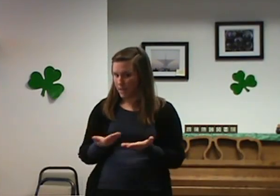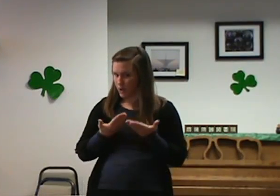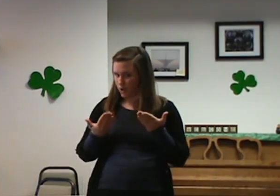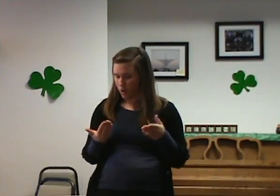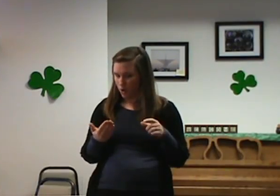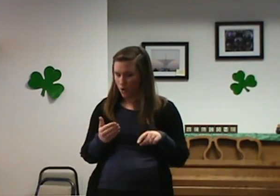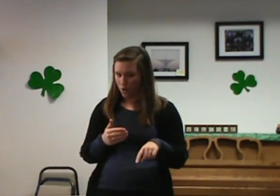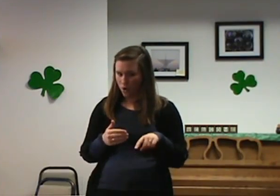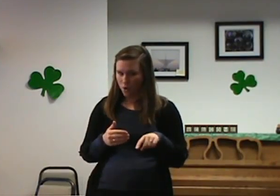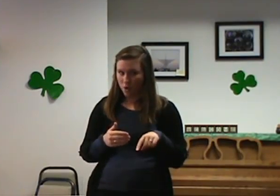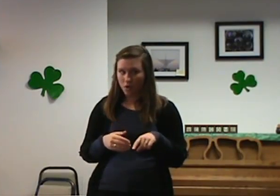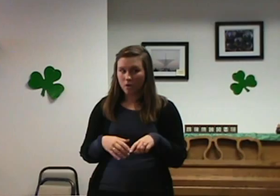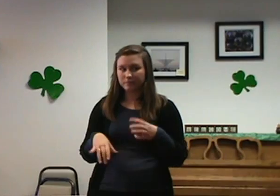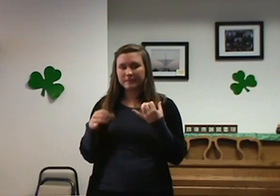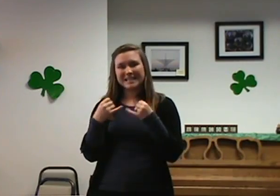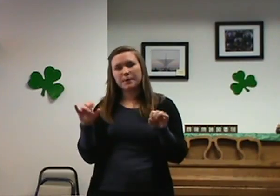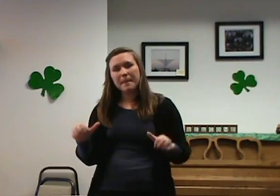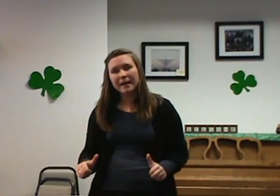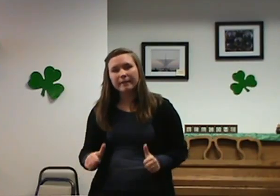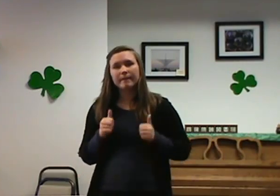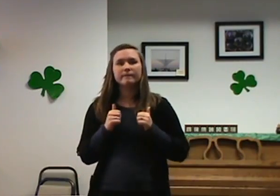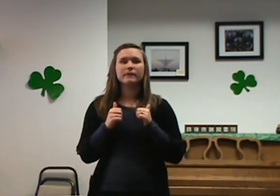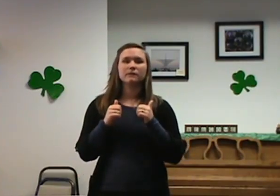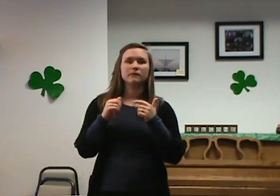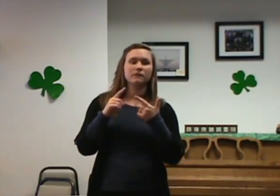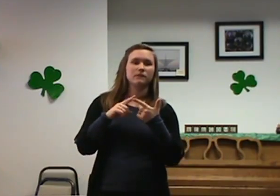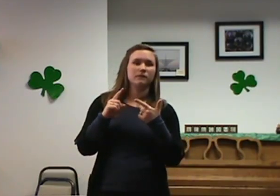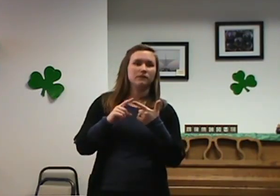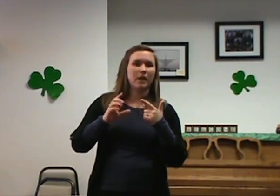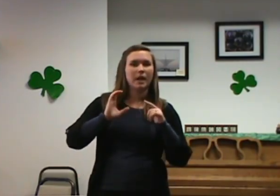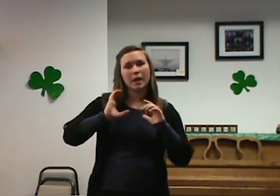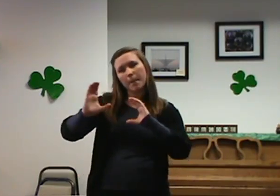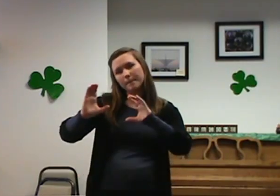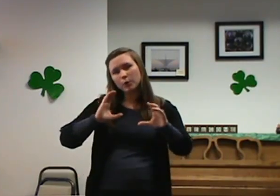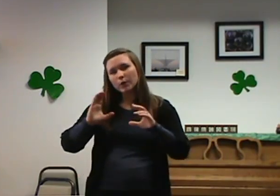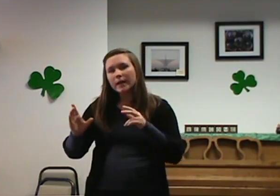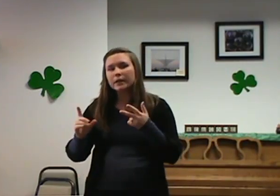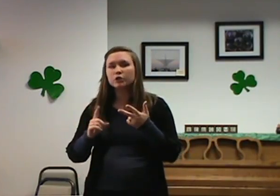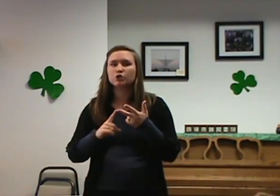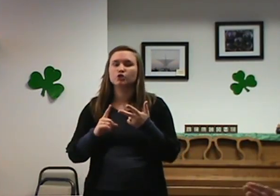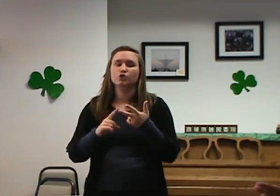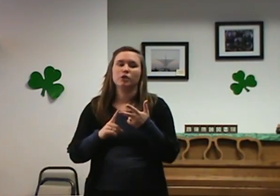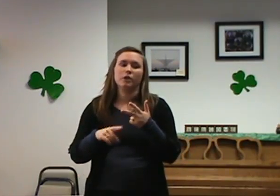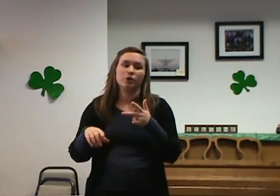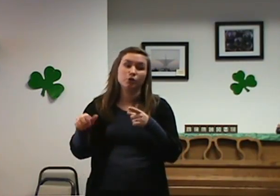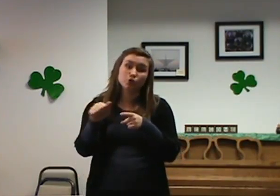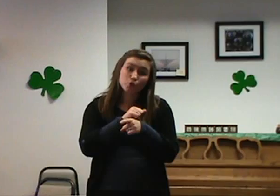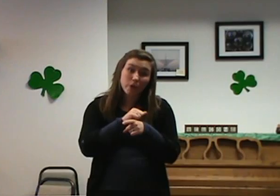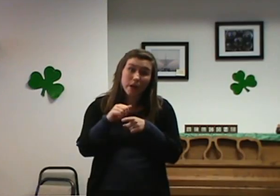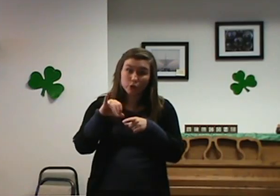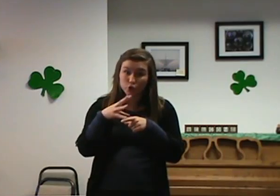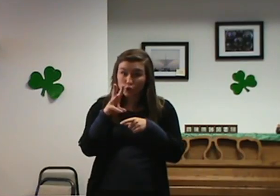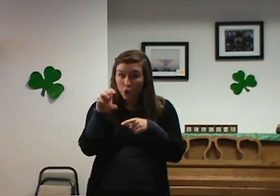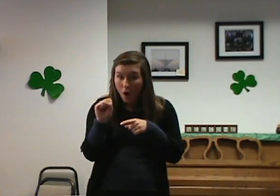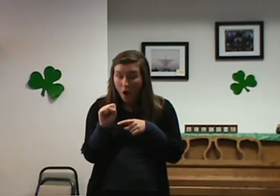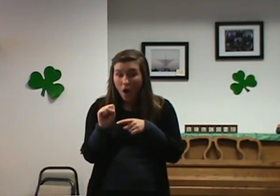and communication. Okay. We provide training on JAWS as well as the Braille Oh, displays. all right,